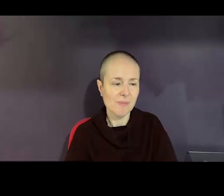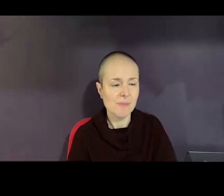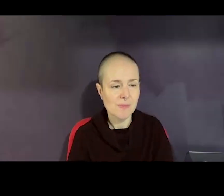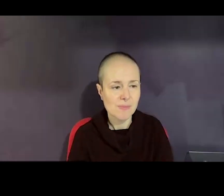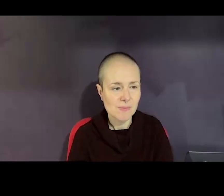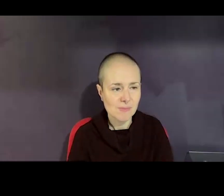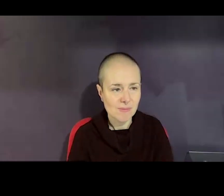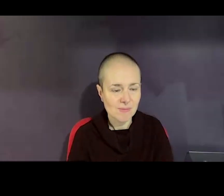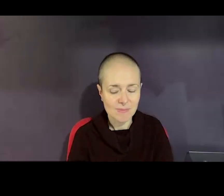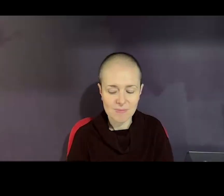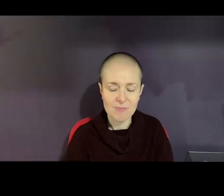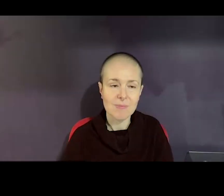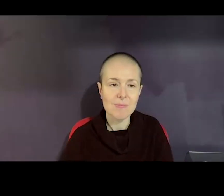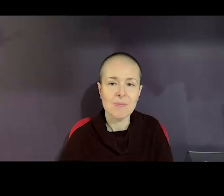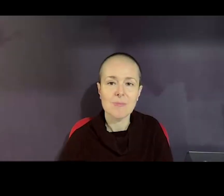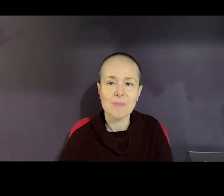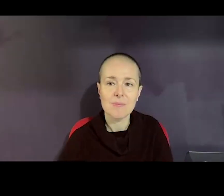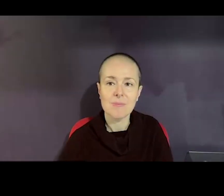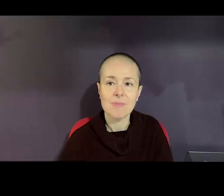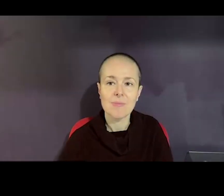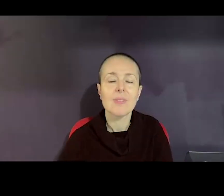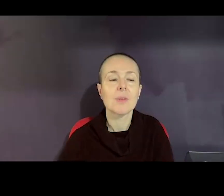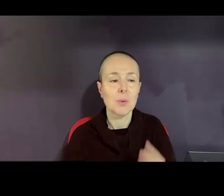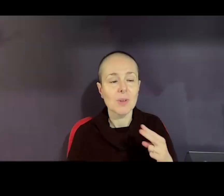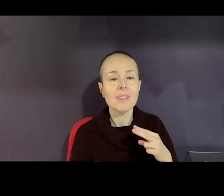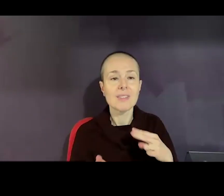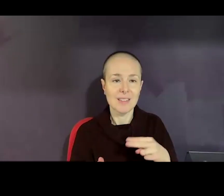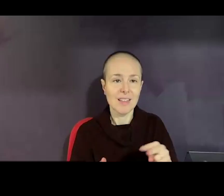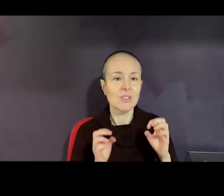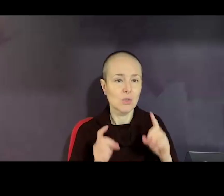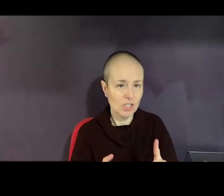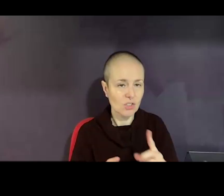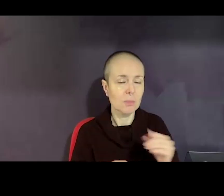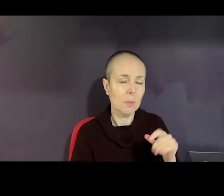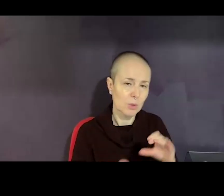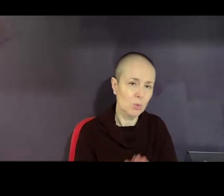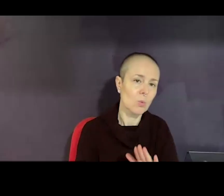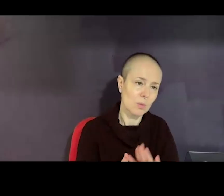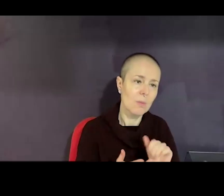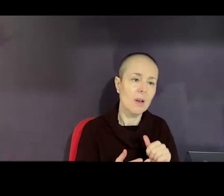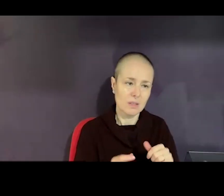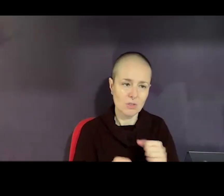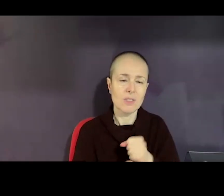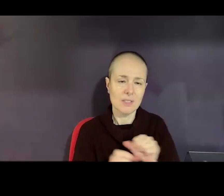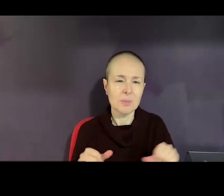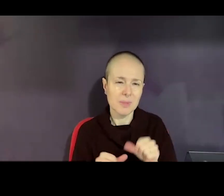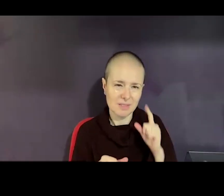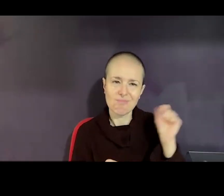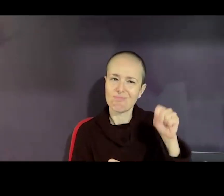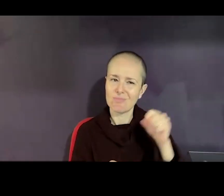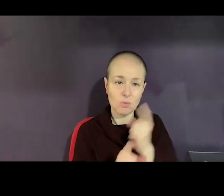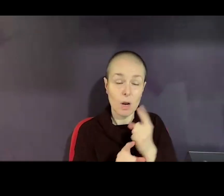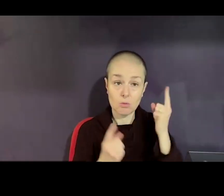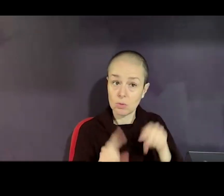So I'm seeing in the chat, dance education in public schools must create a space for traditional classical dance. Yeah, that's actually something that one of